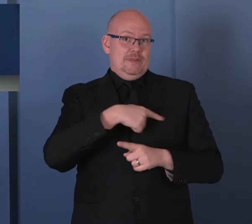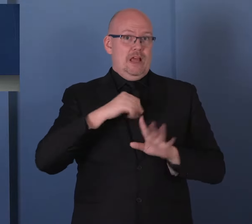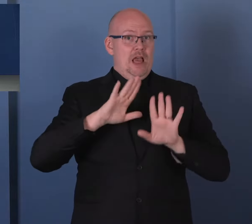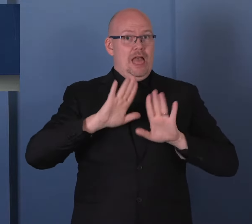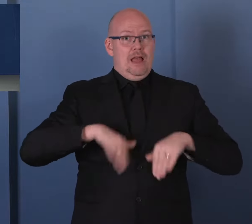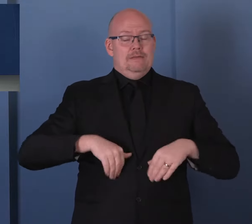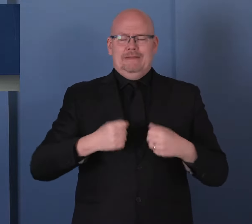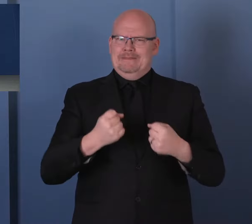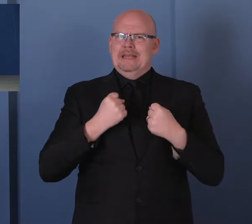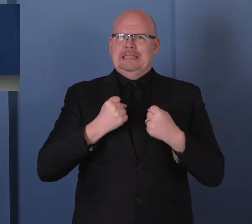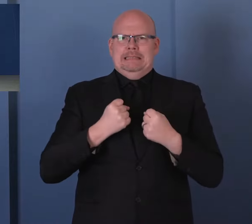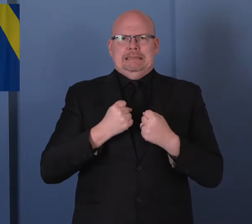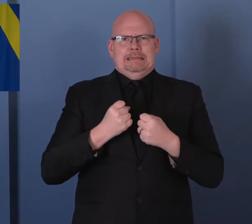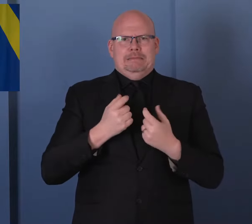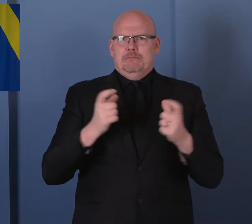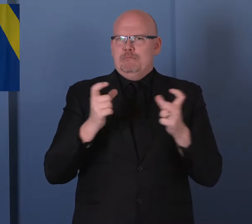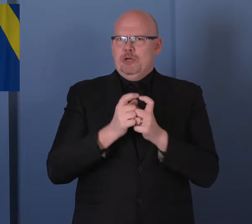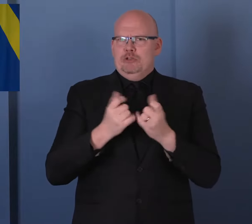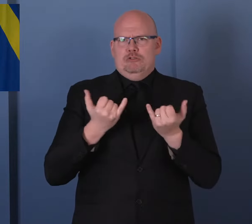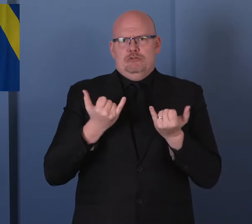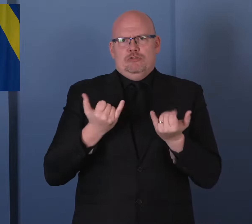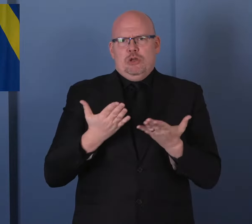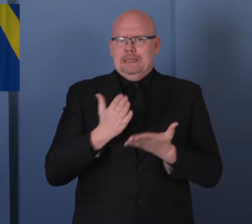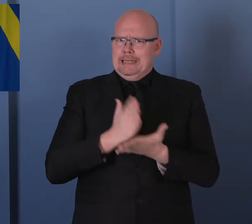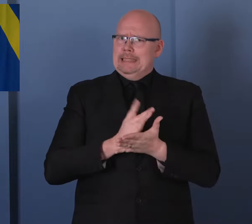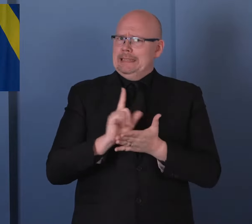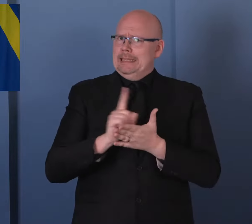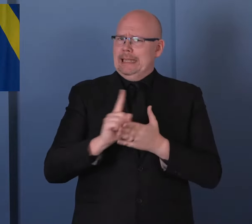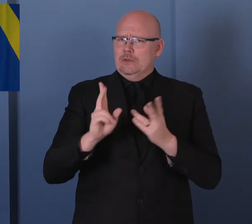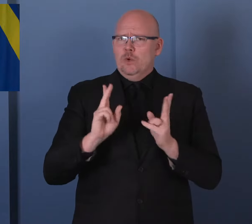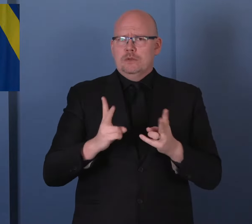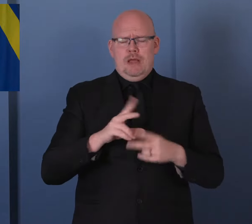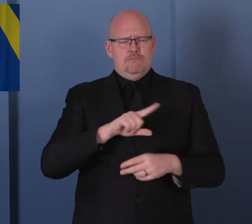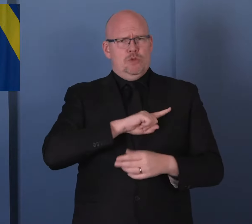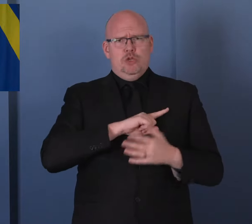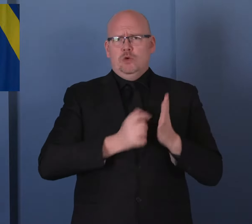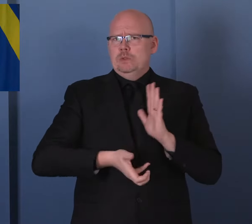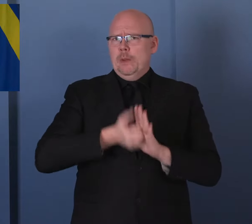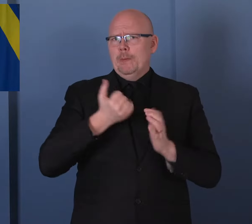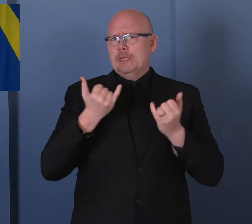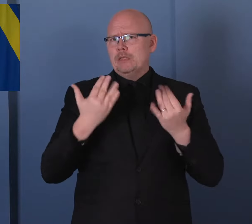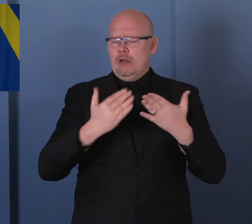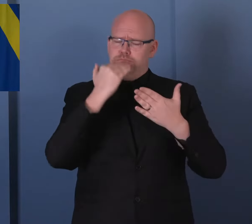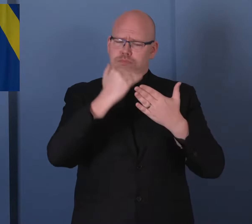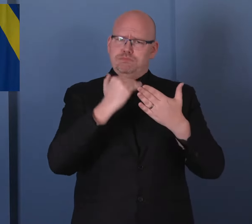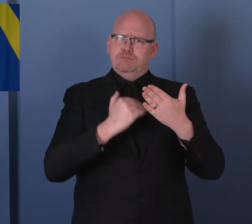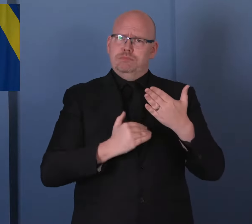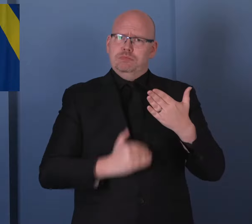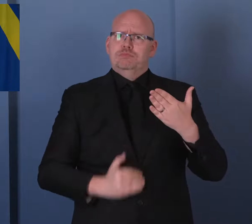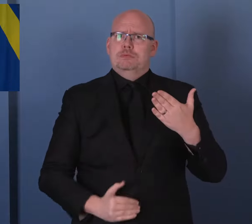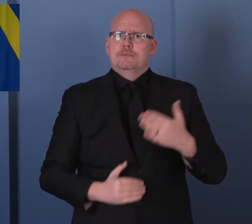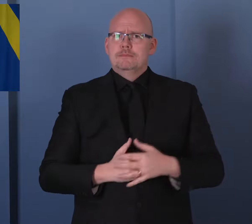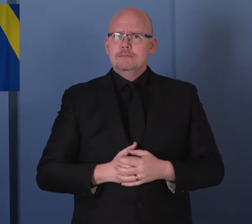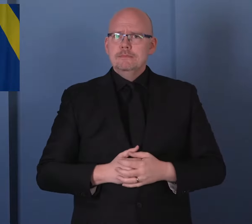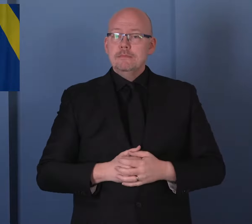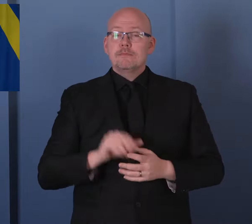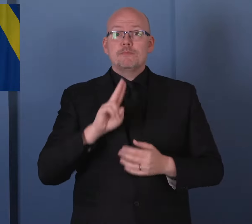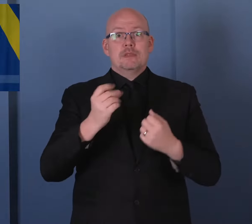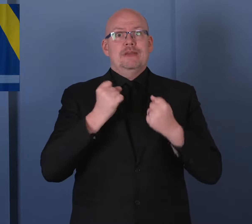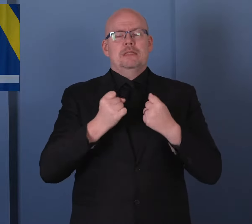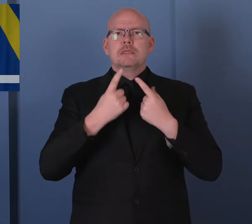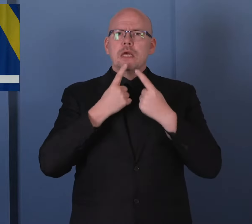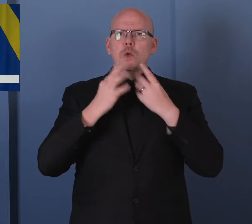discussions that we had. We had a lot on our agenda today. It was very important to discuss the